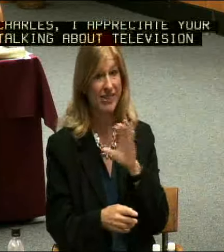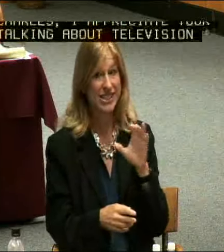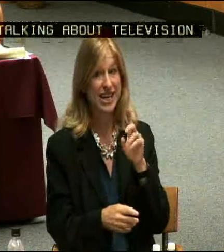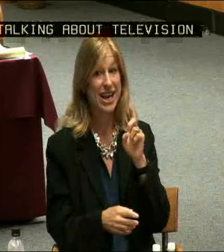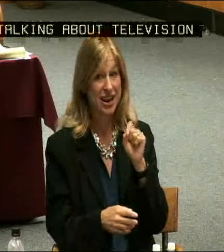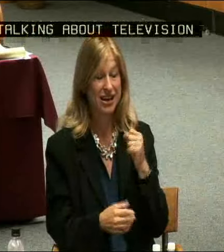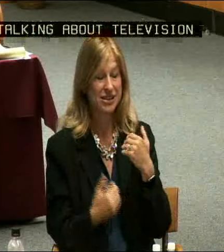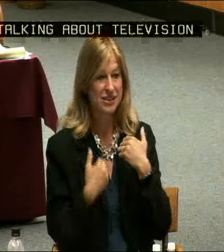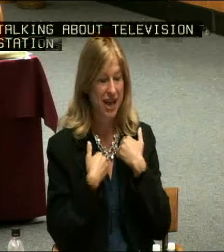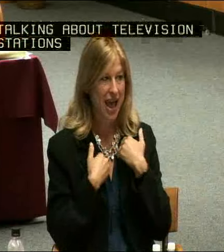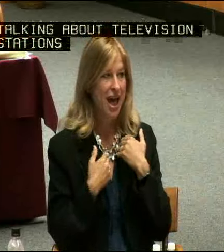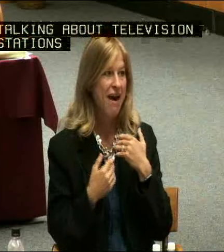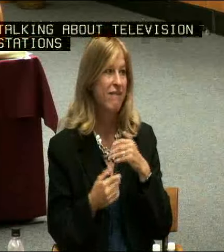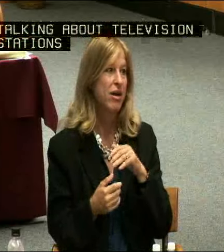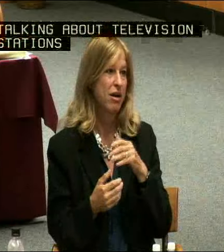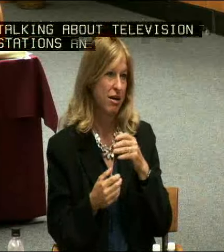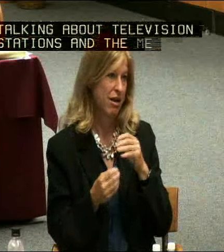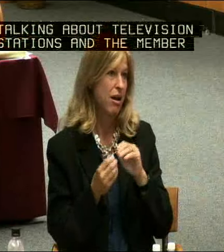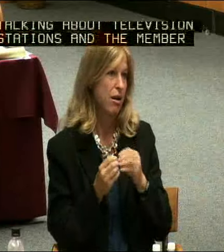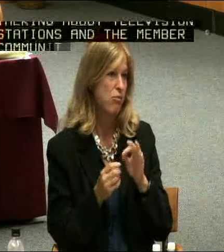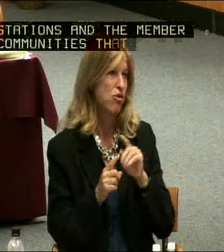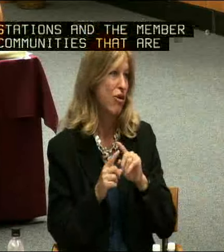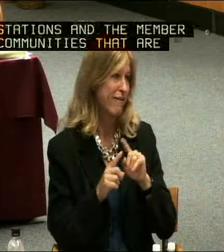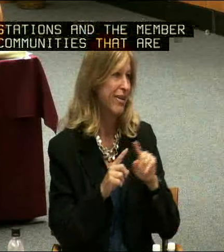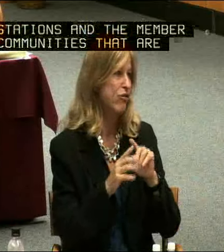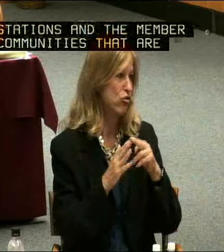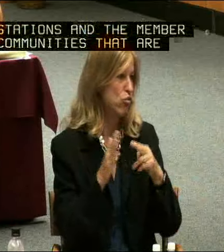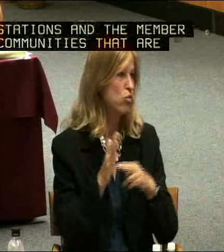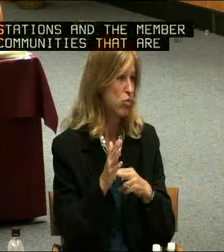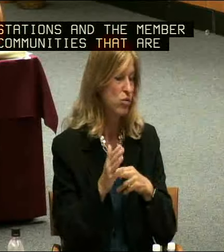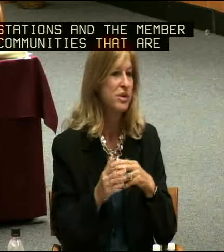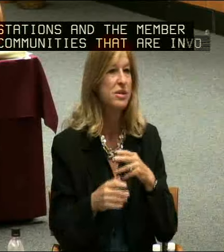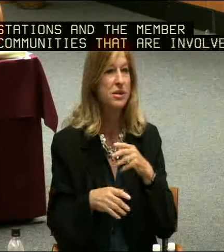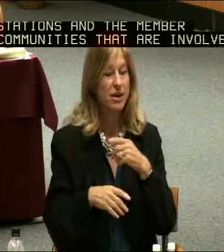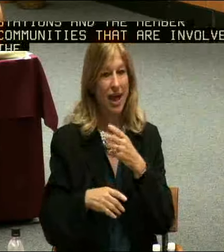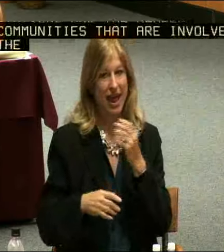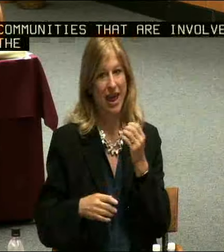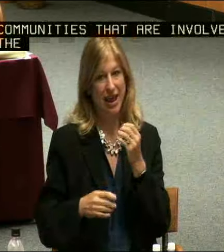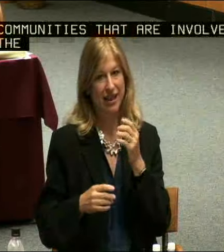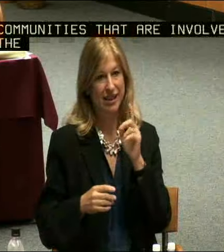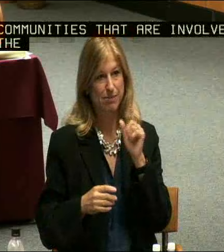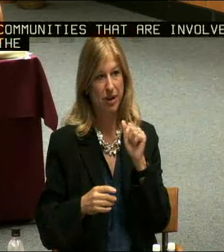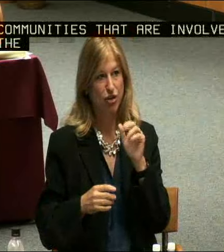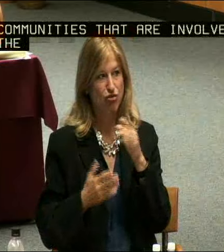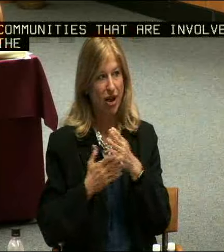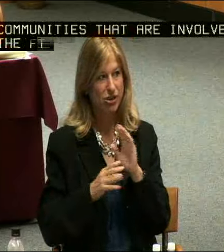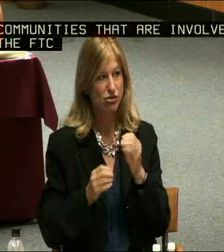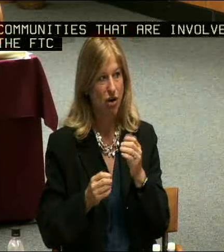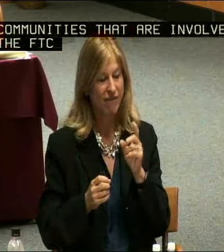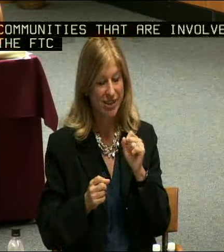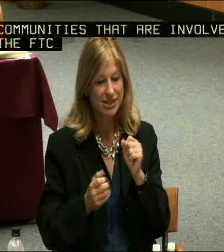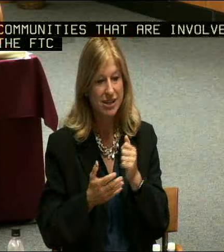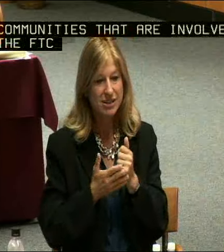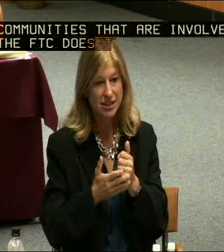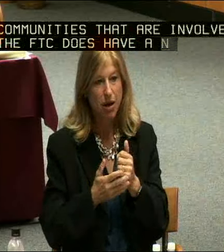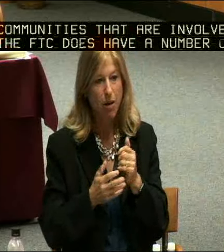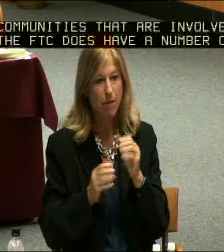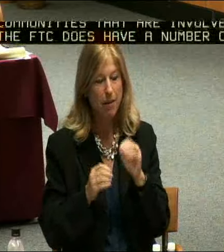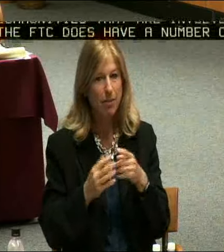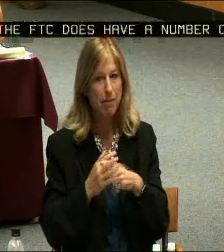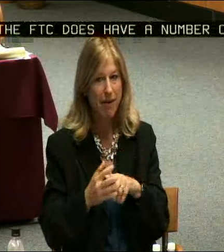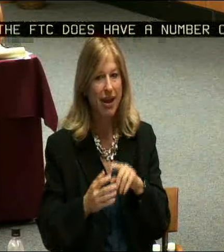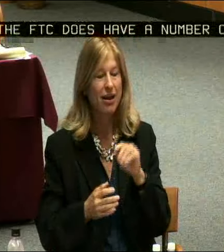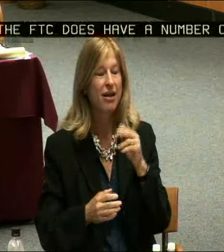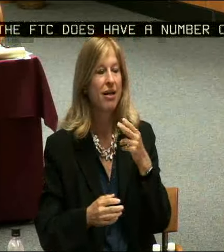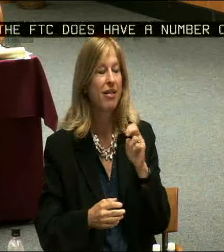involved. The FCC does have a number of rules, and the Disability